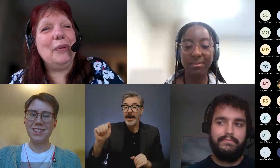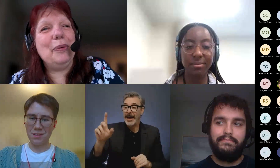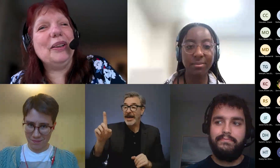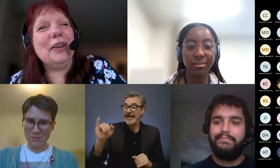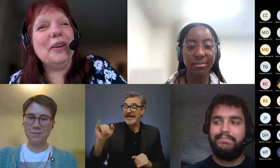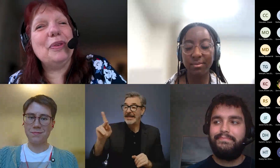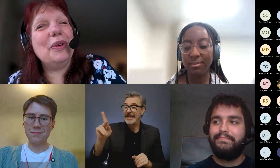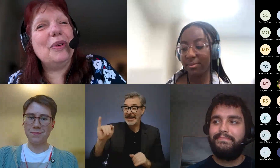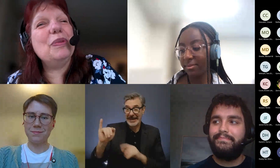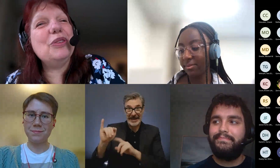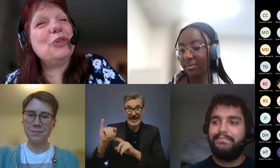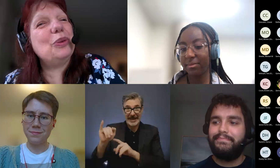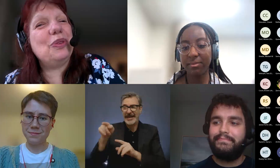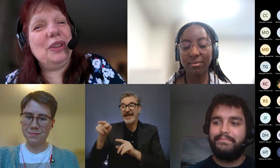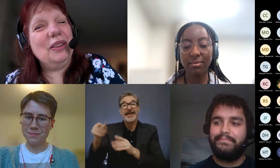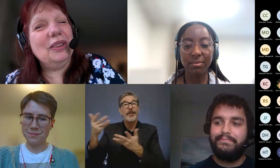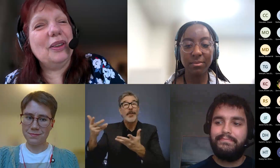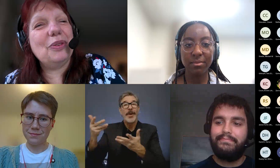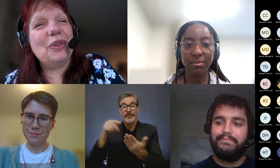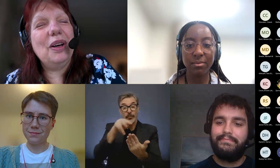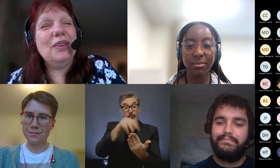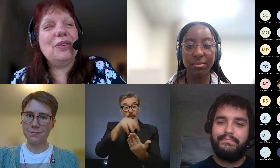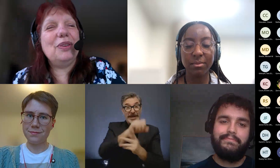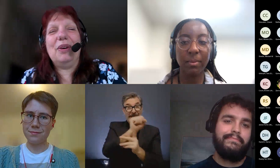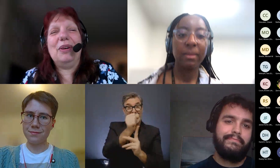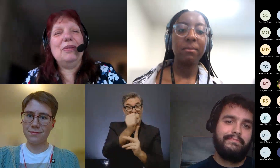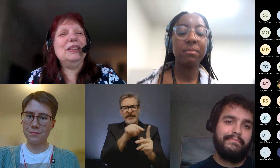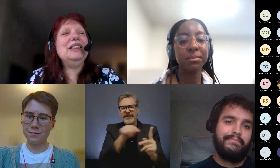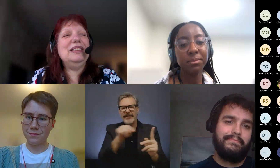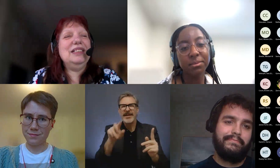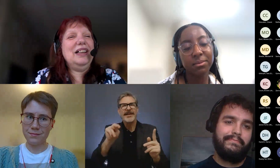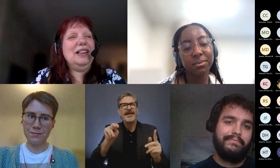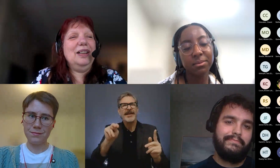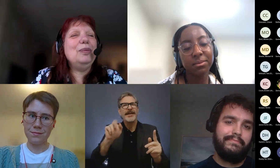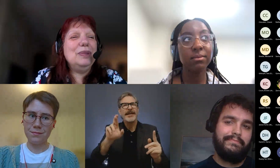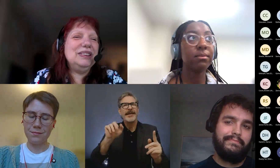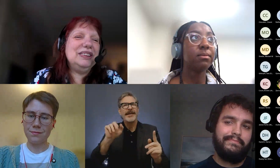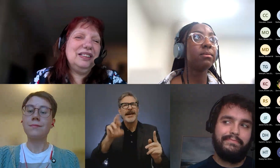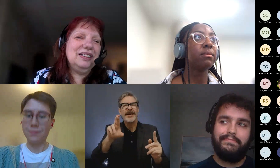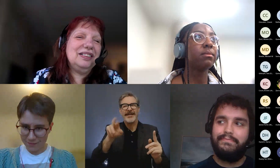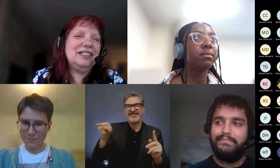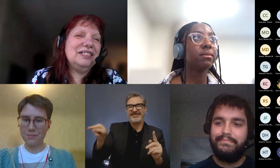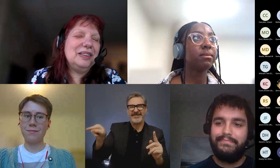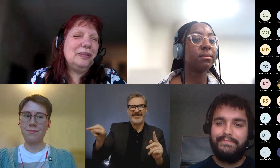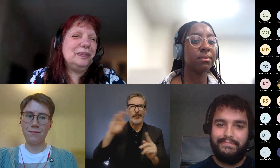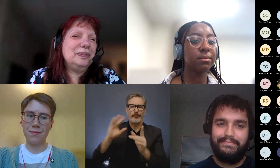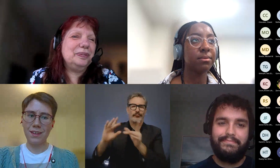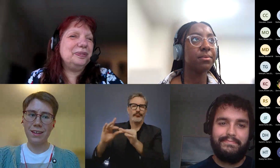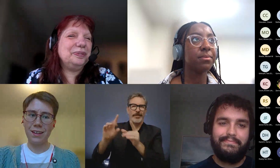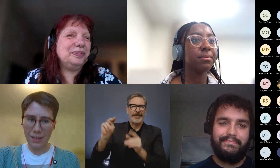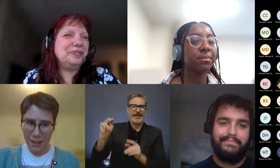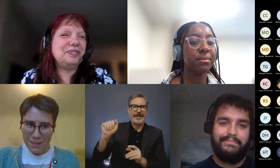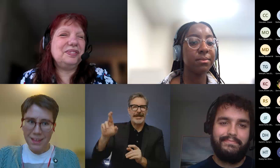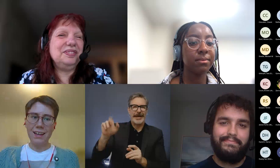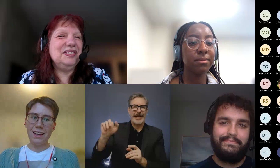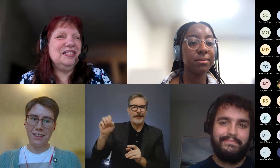our narrator for these 2 scenarios. So over to Dana and Missy.